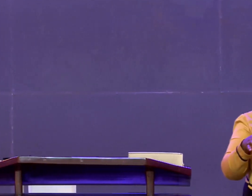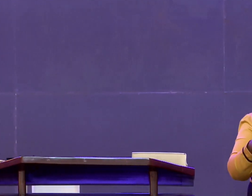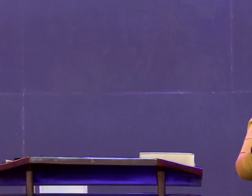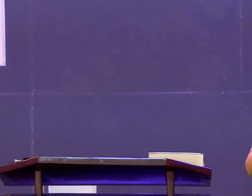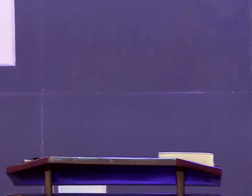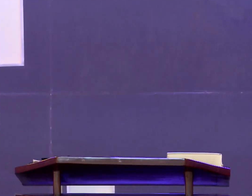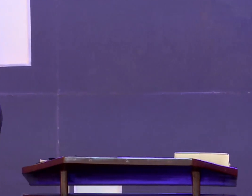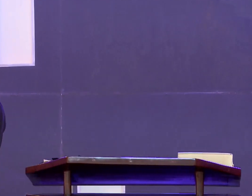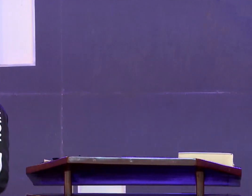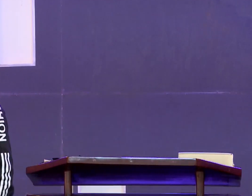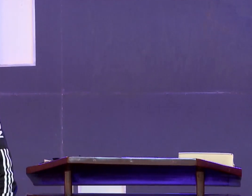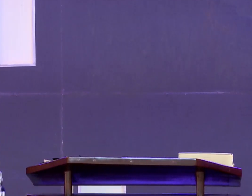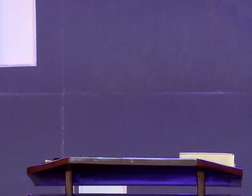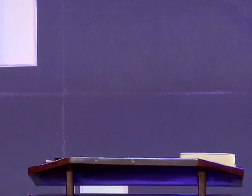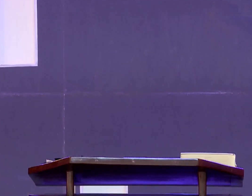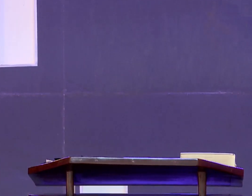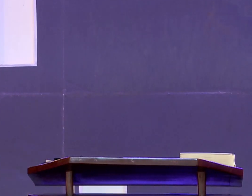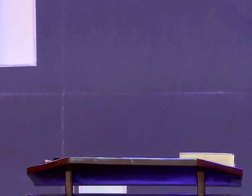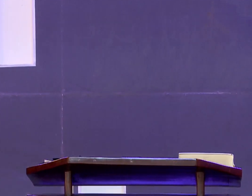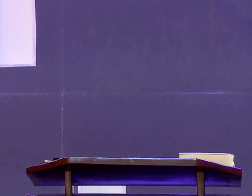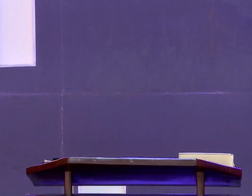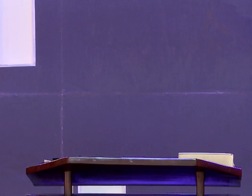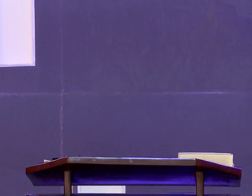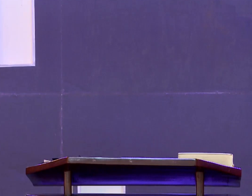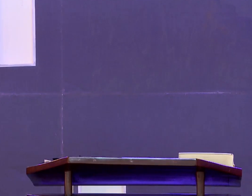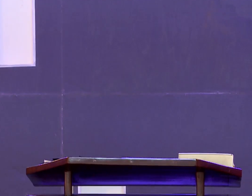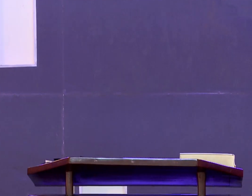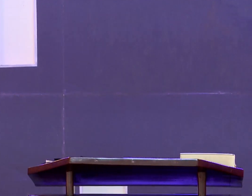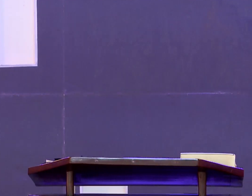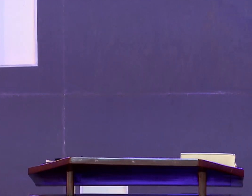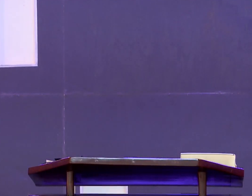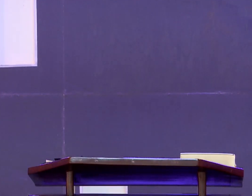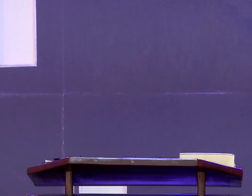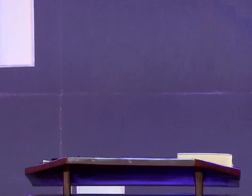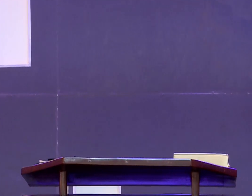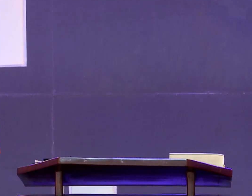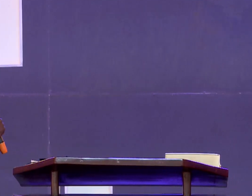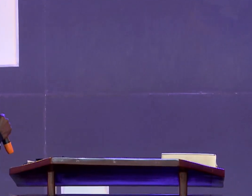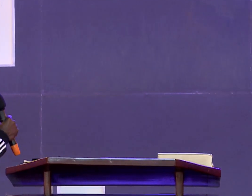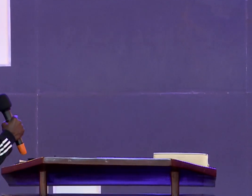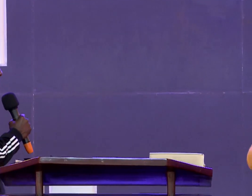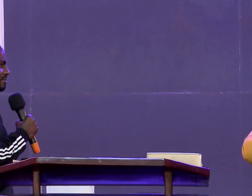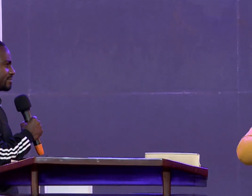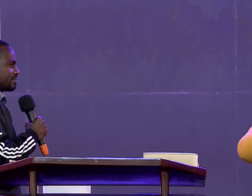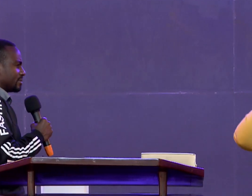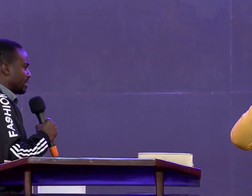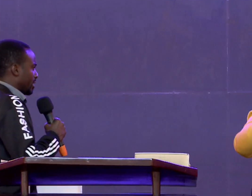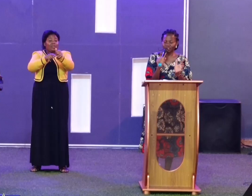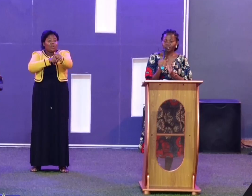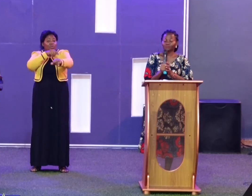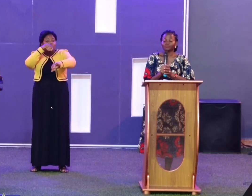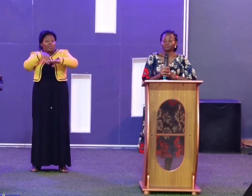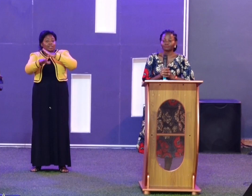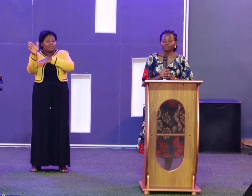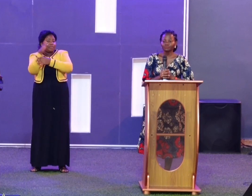see them and you see there's pride in them. Ogenda batunulira na ogenda kulaba amalala mu bo. They will not take long in ministry or in anything. Ogenda kulwawo mu